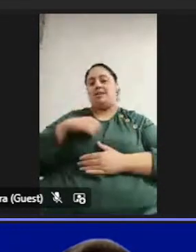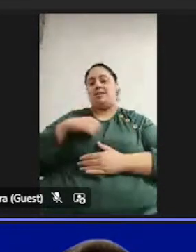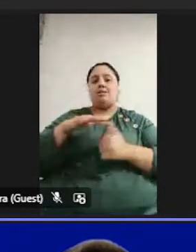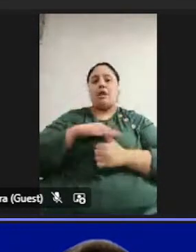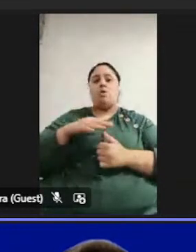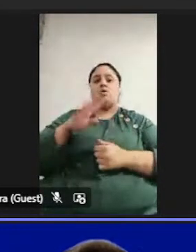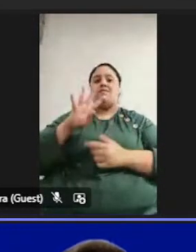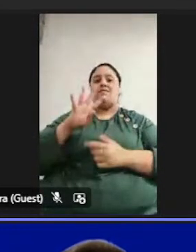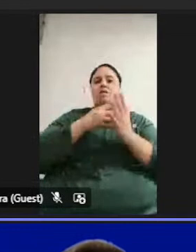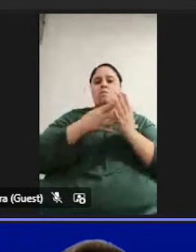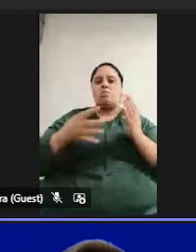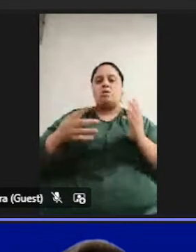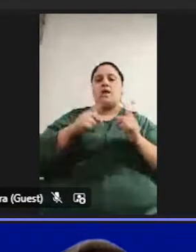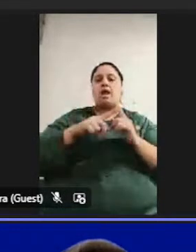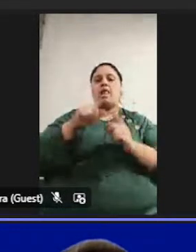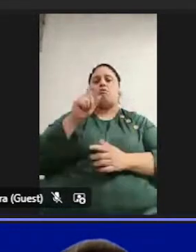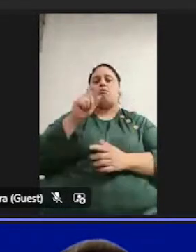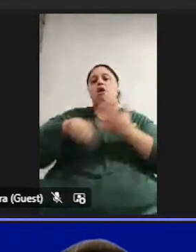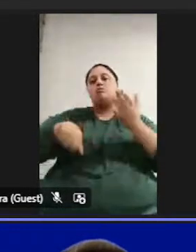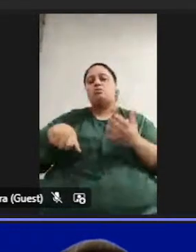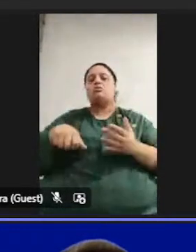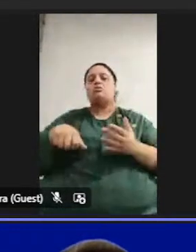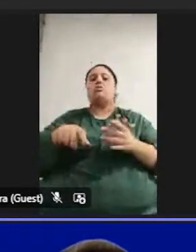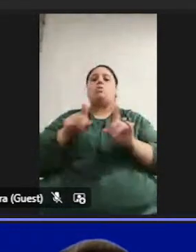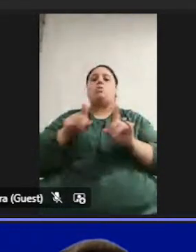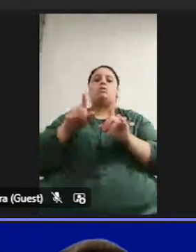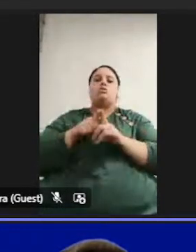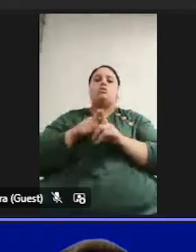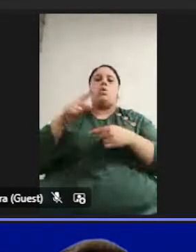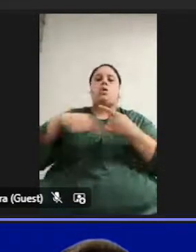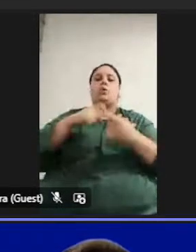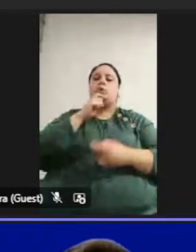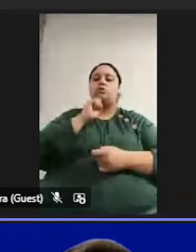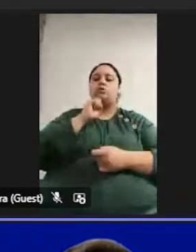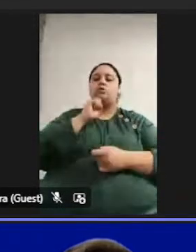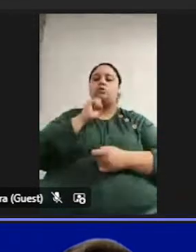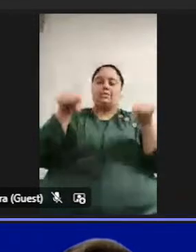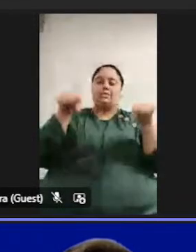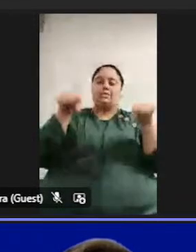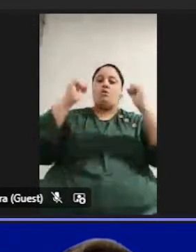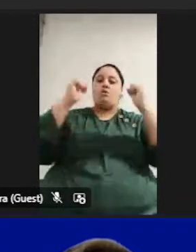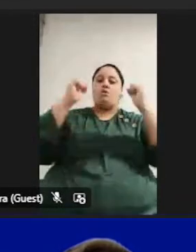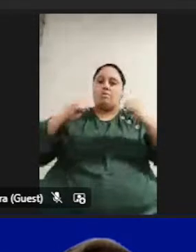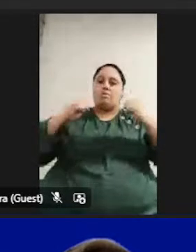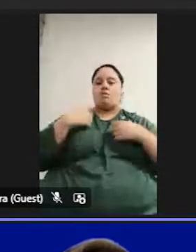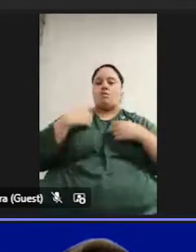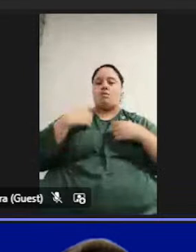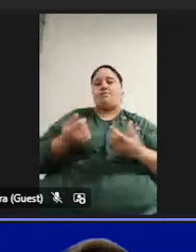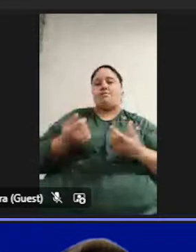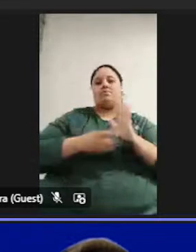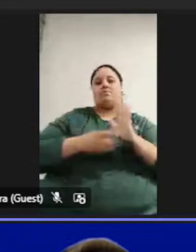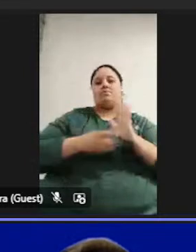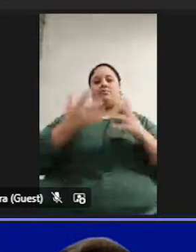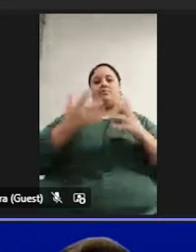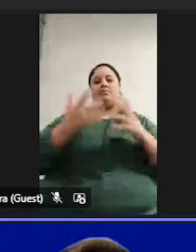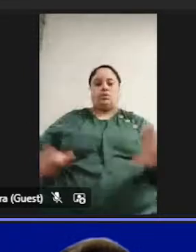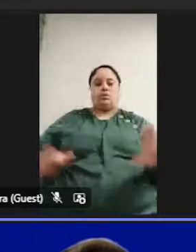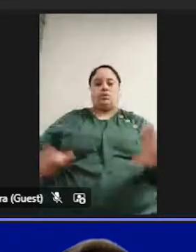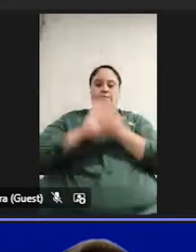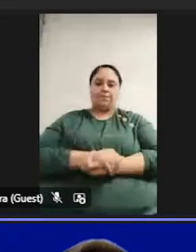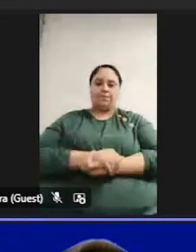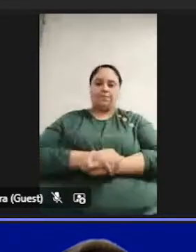tariffs, as well as to the wheeling use of systems agreements that we have developed. In terms of